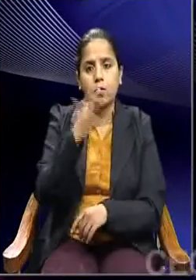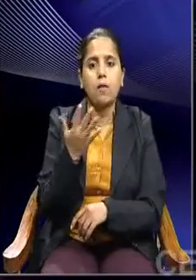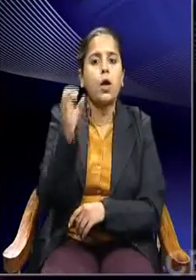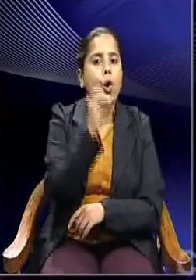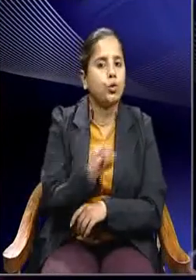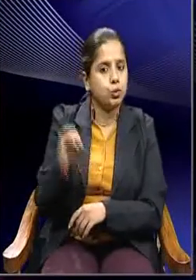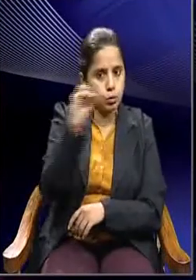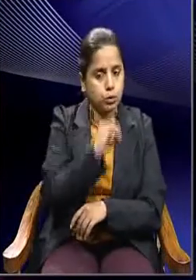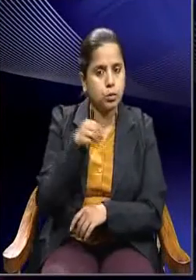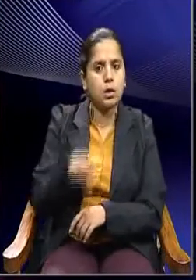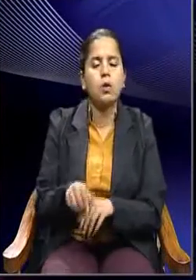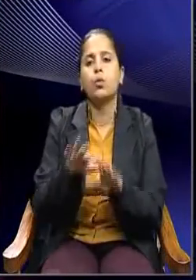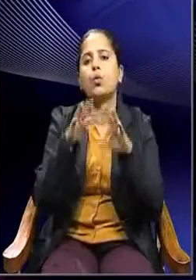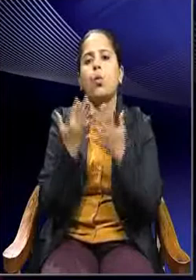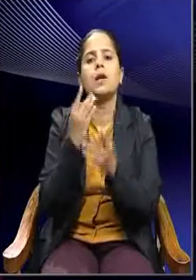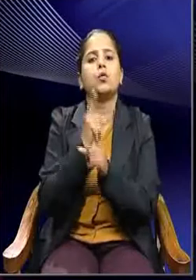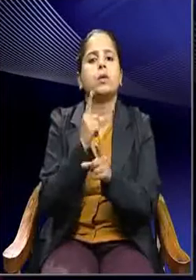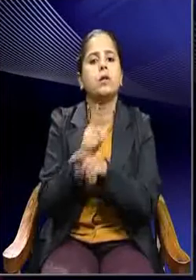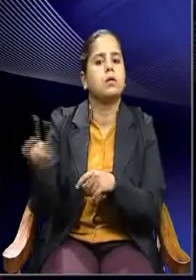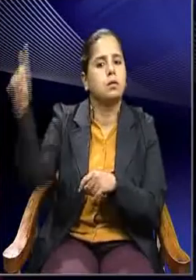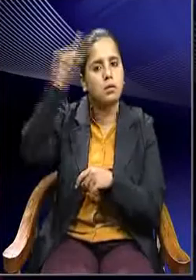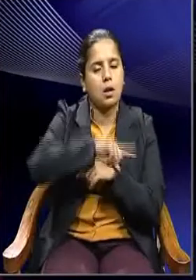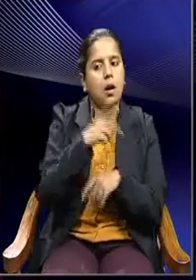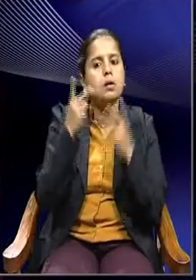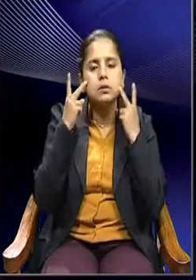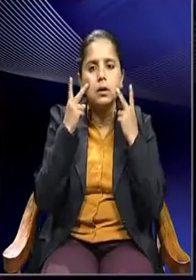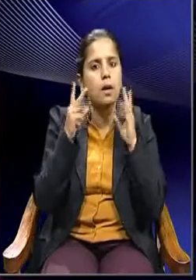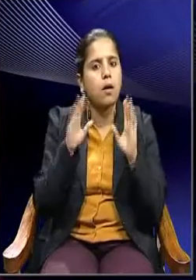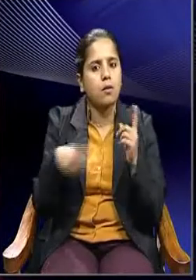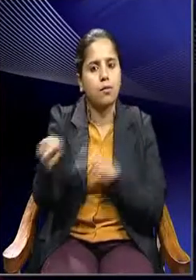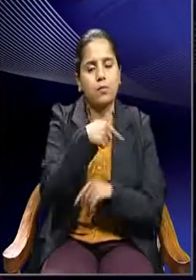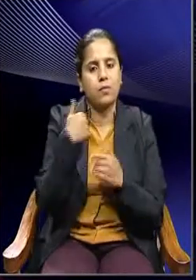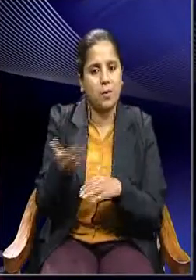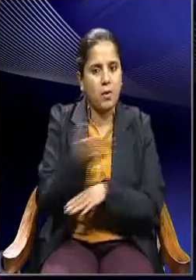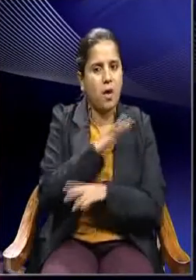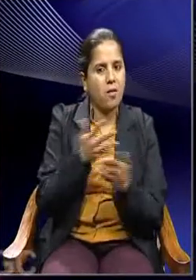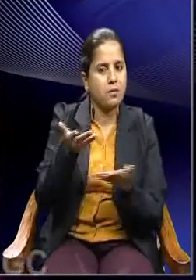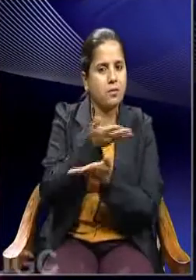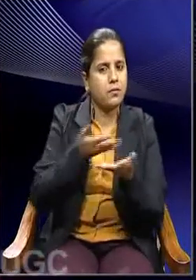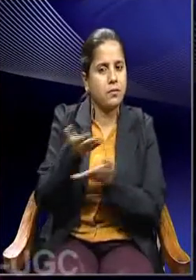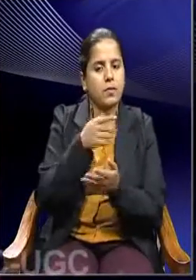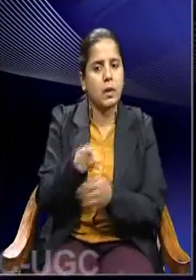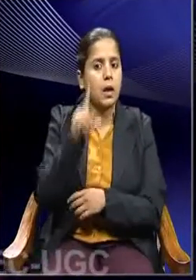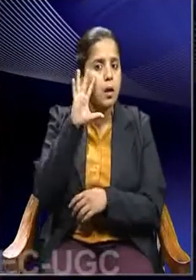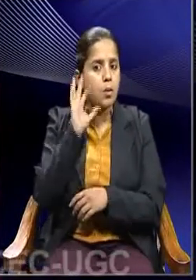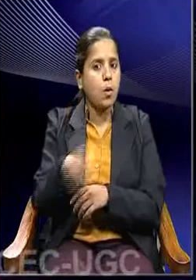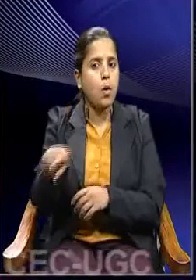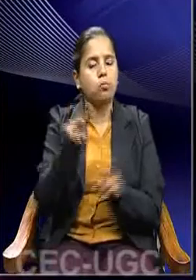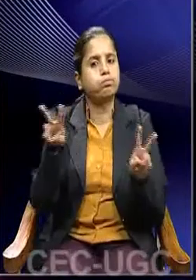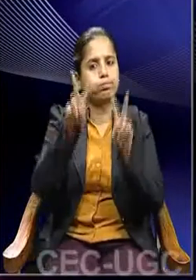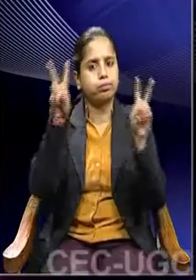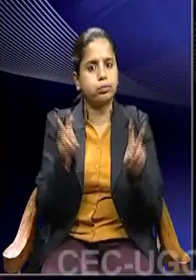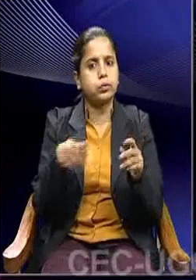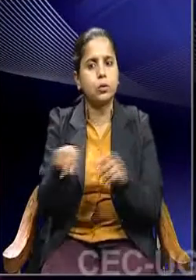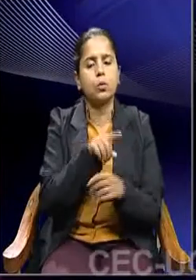October, World Teachers' Day is observed, as we were just discussing some of the important perspectives